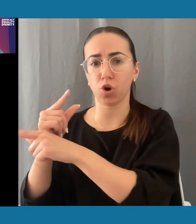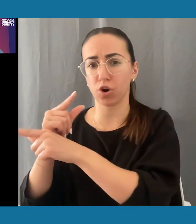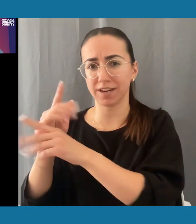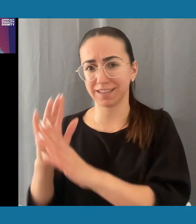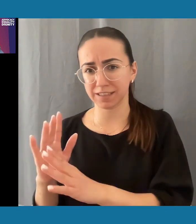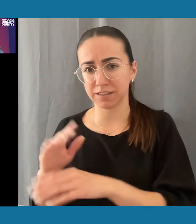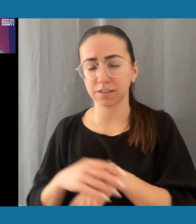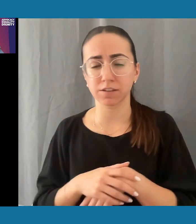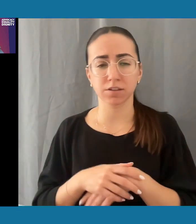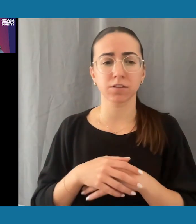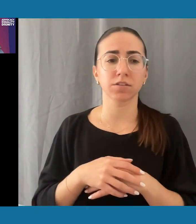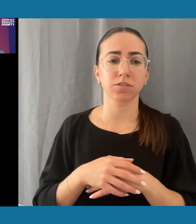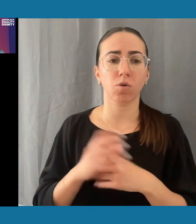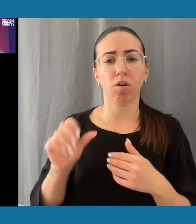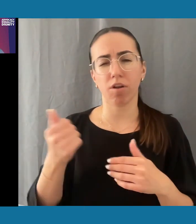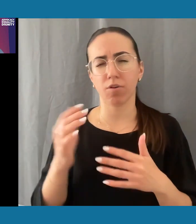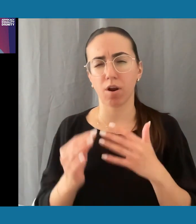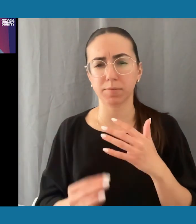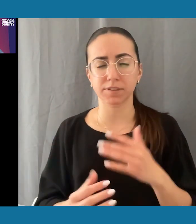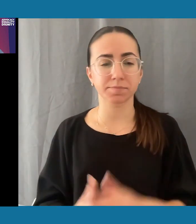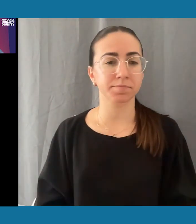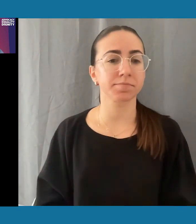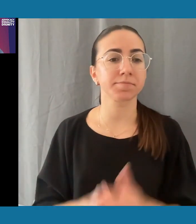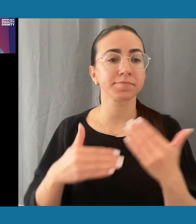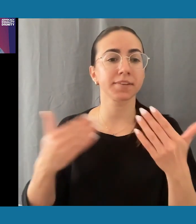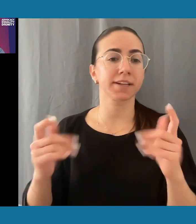alternatives. Next slide, please.